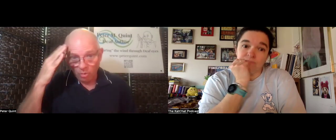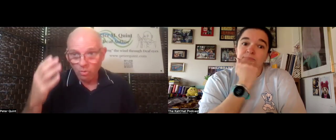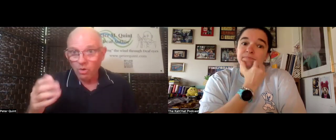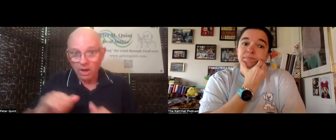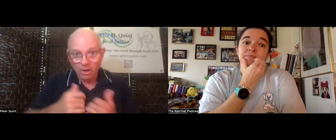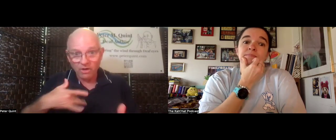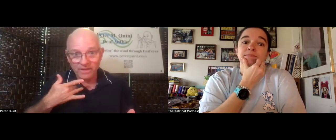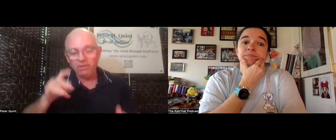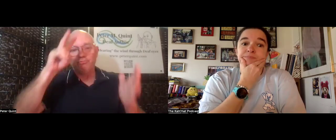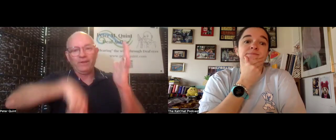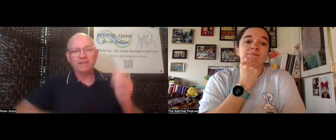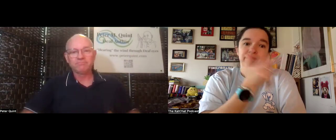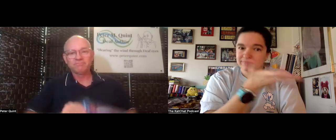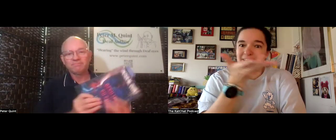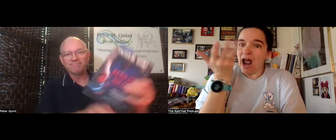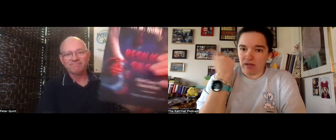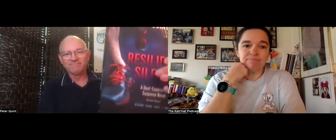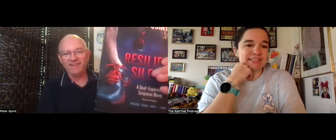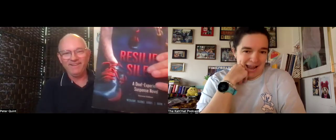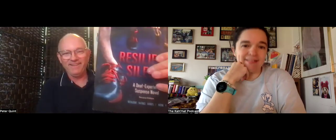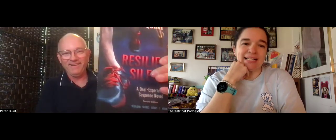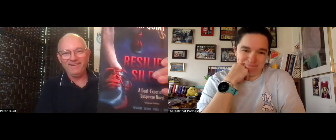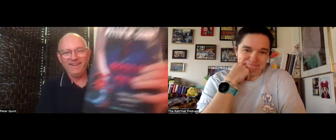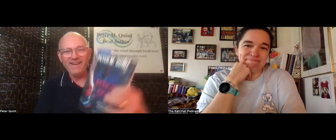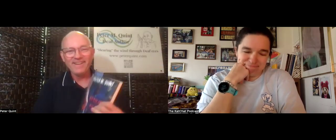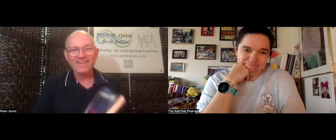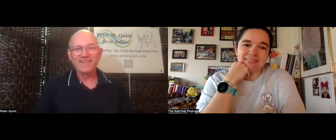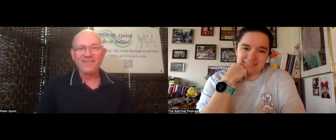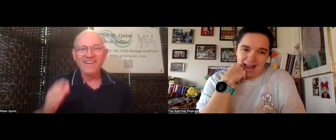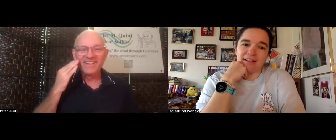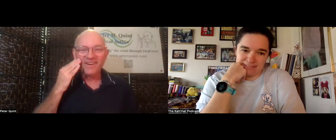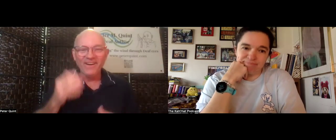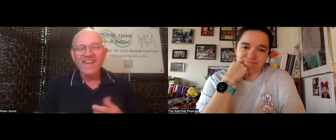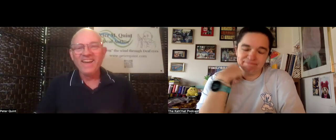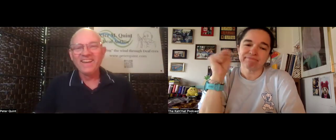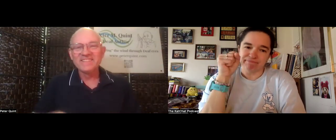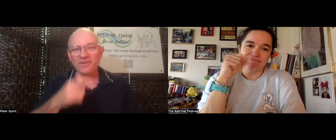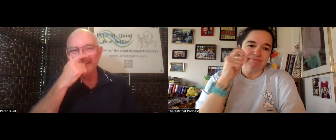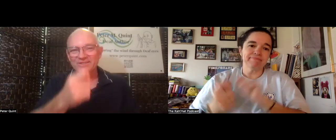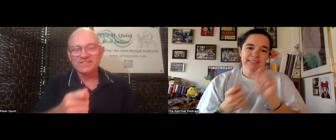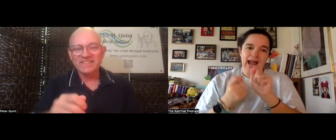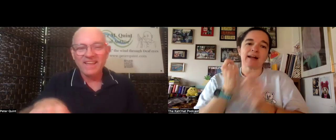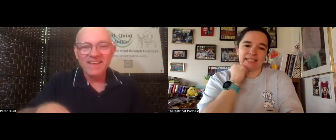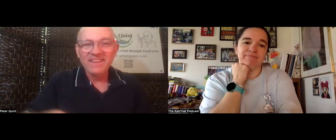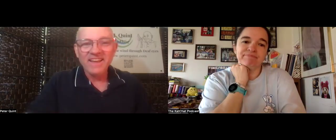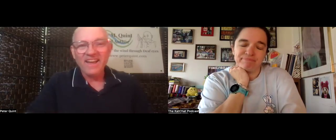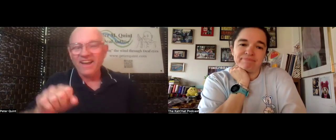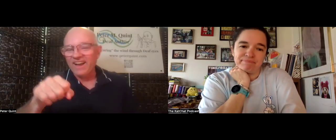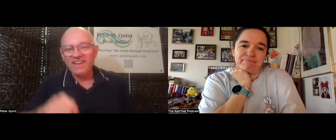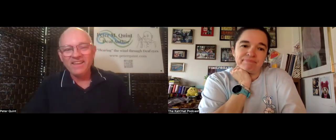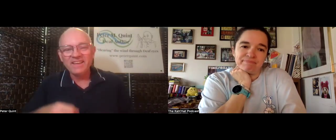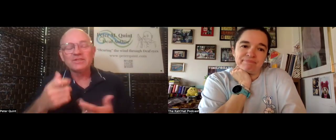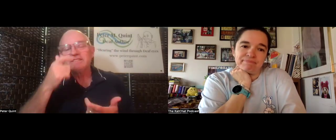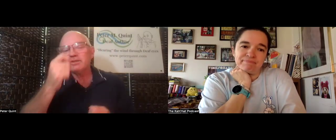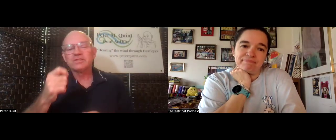want to know how I feel. Read. Yeah, exactly. You know, Exactly. it's really interesting. Exactly.